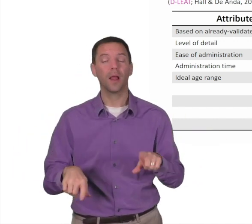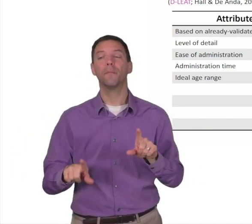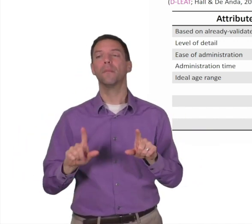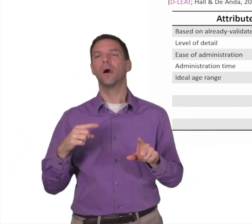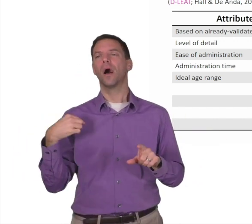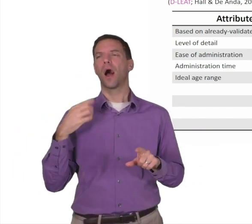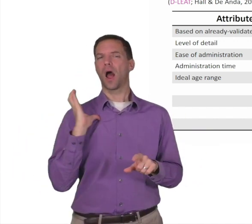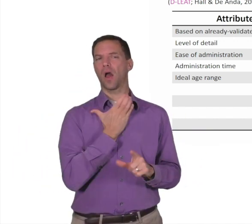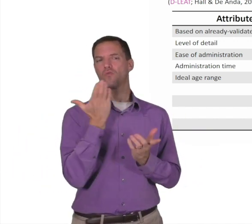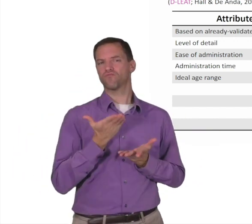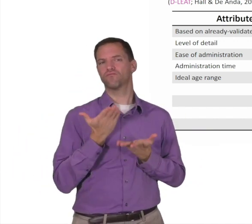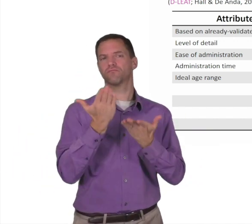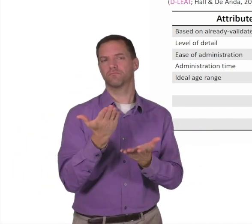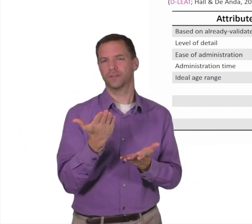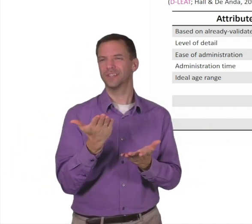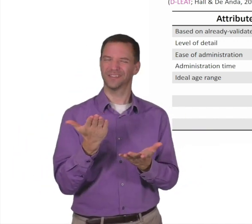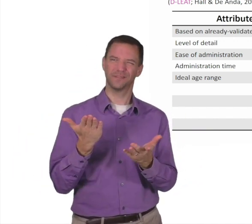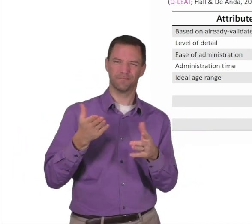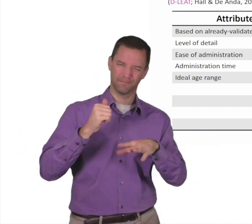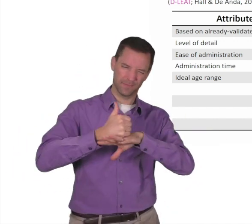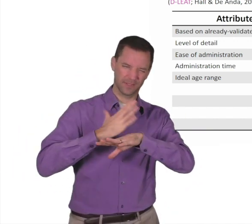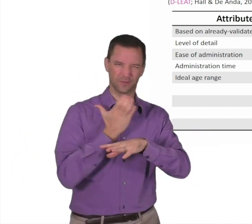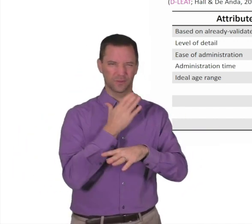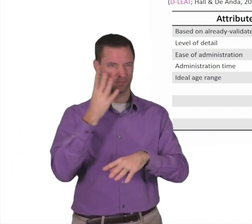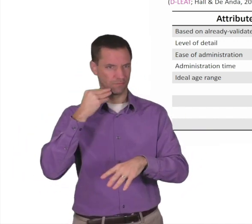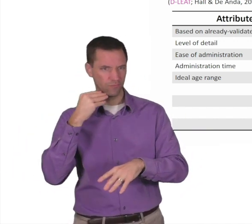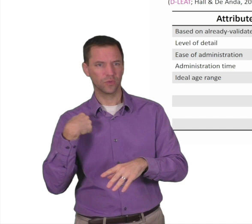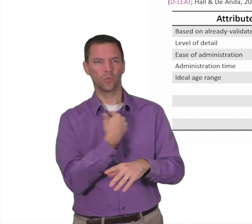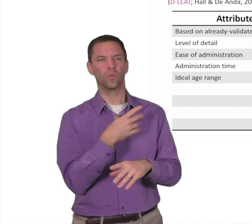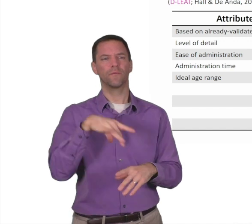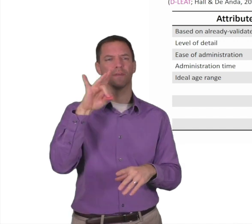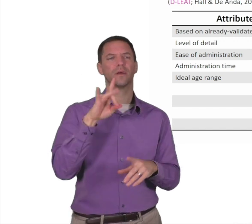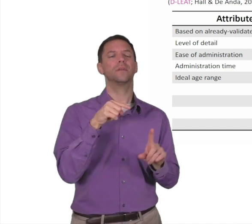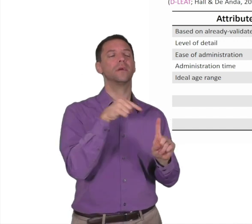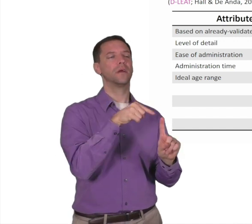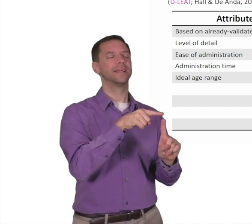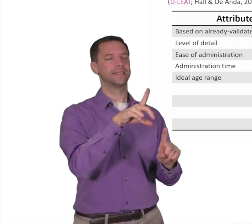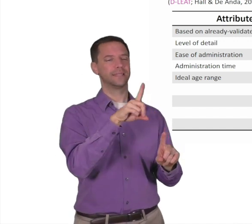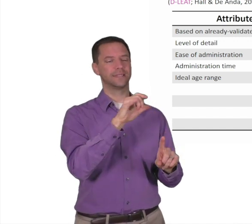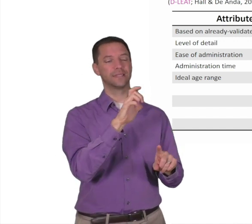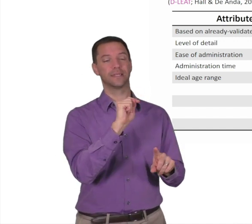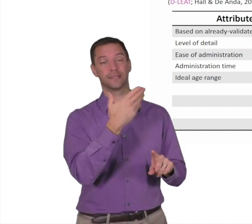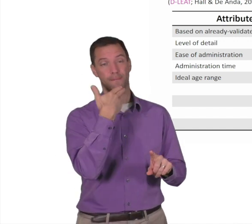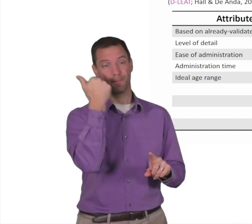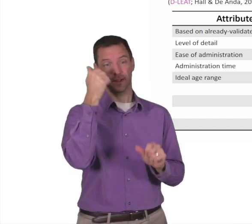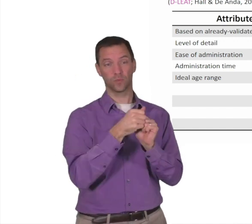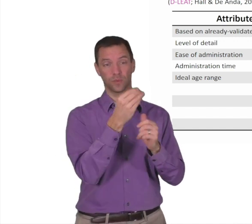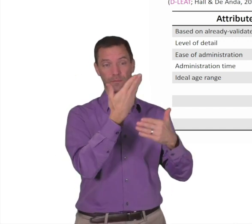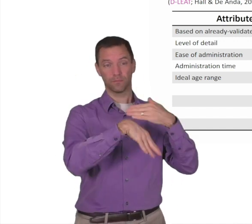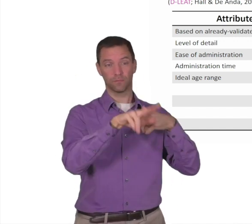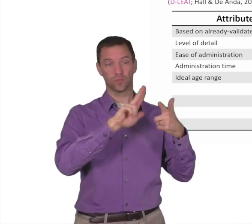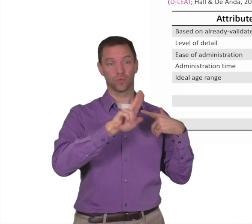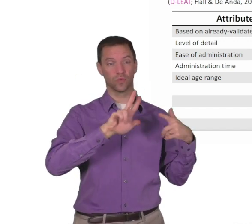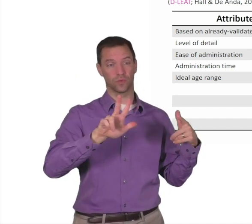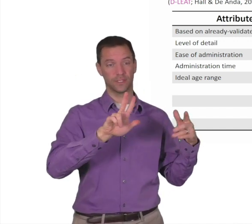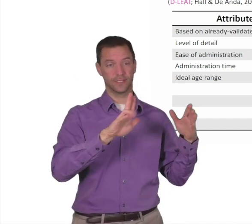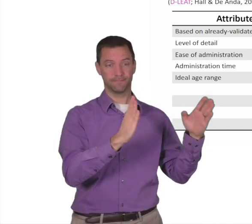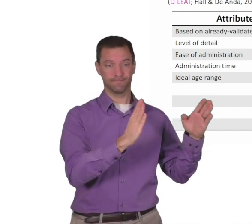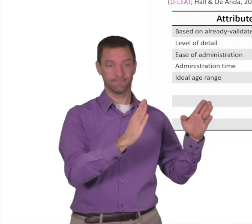You can, but our recommendation, based on our experience, is that we found that the D-LEAT works best